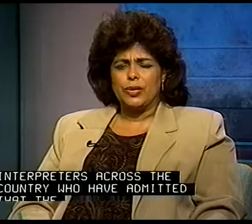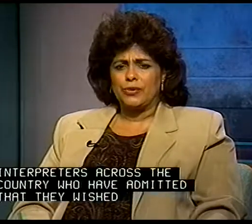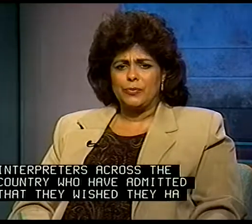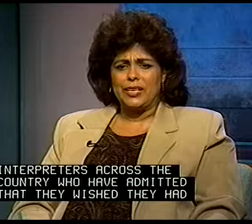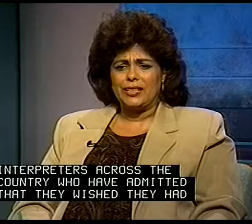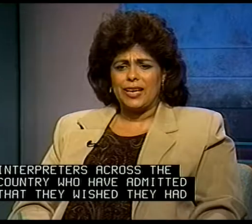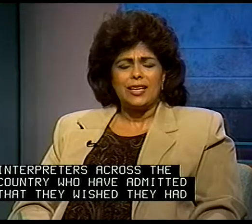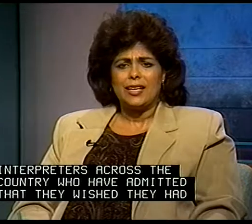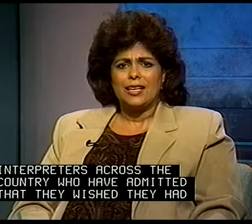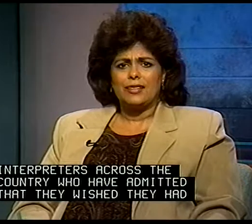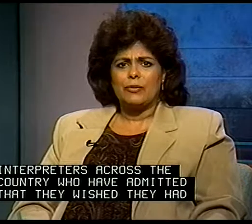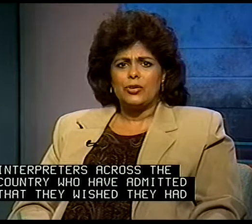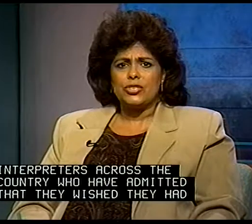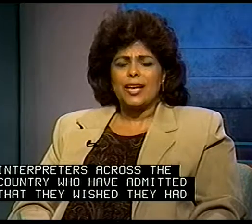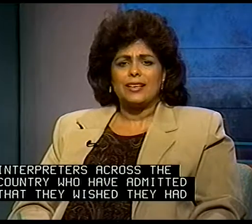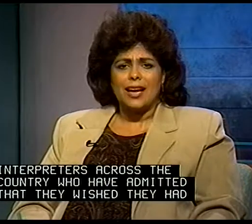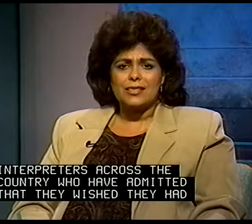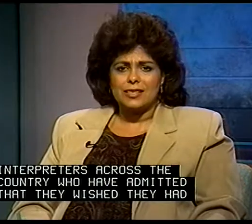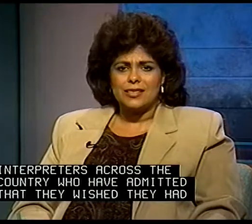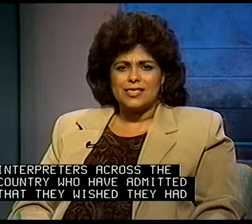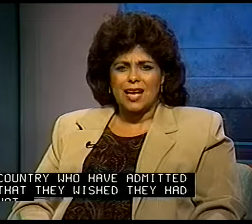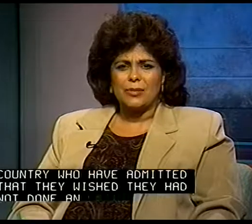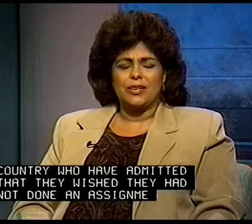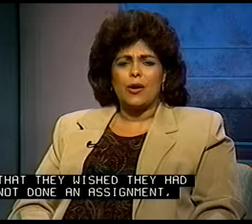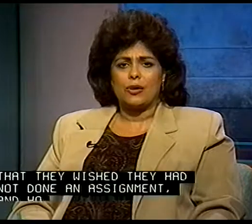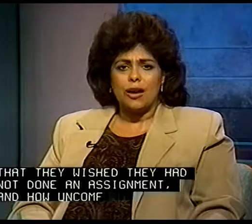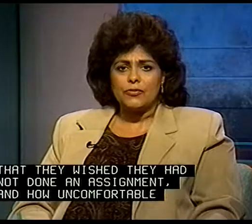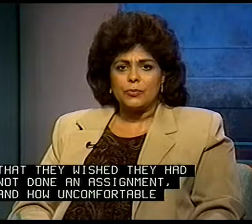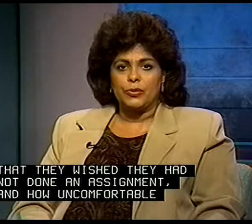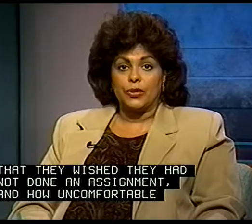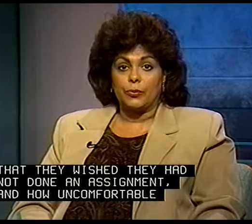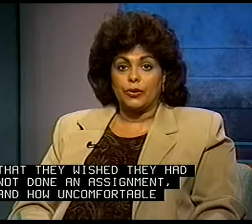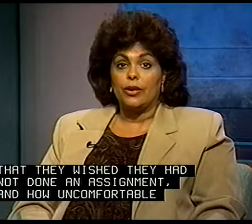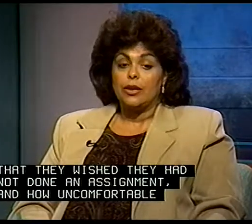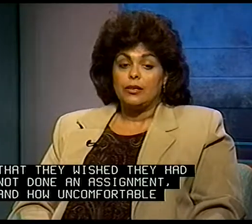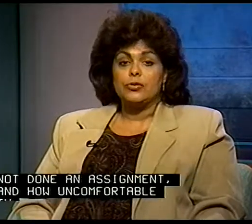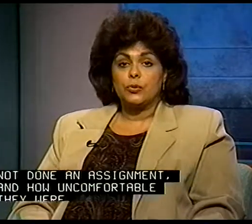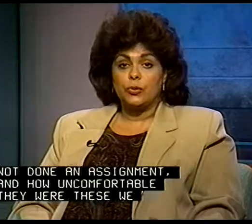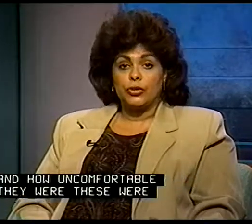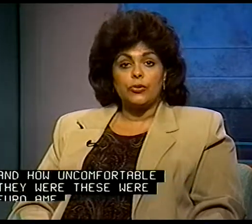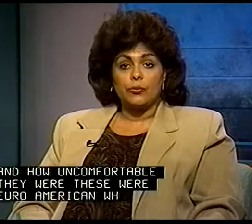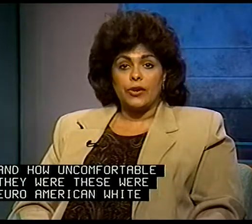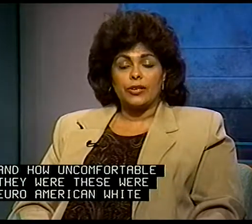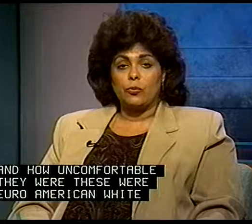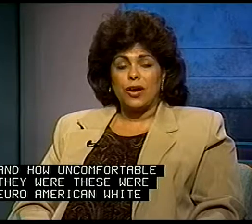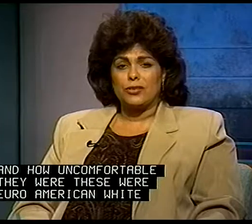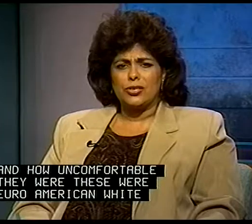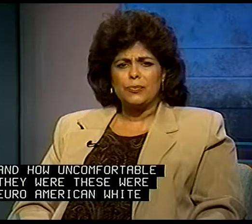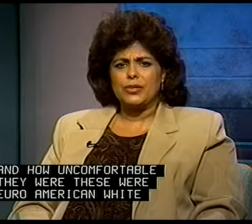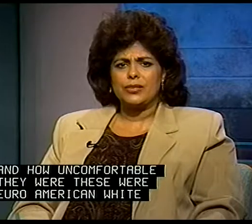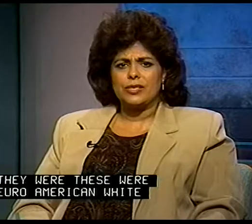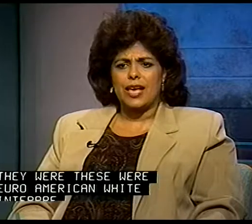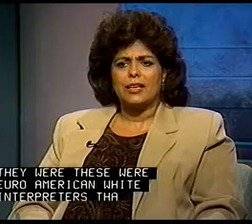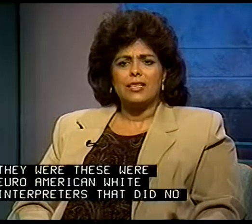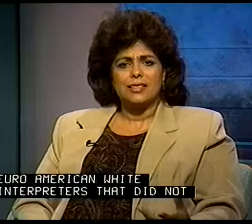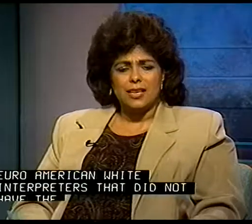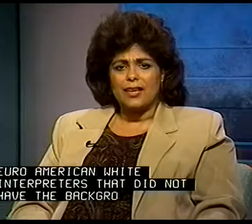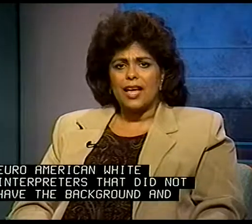have admitted that they wish they had not done an assignment and how uncomfortable they were. These were Euro-American white interpreters that did not have